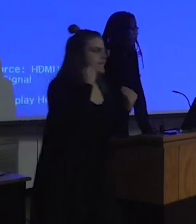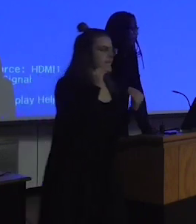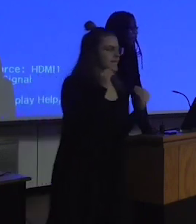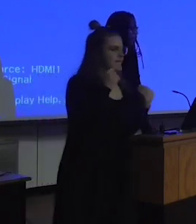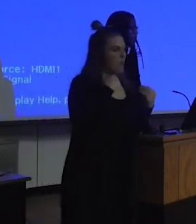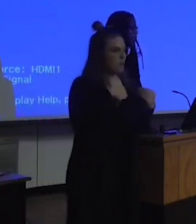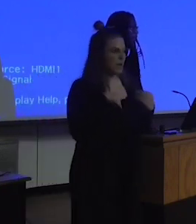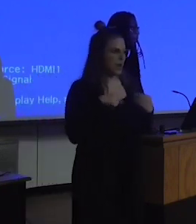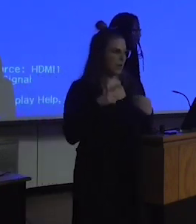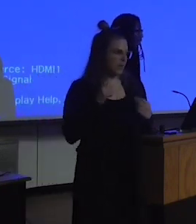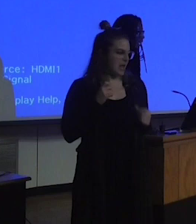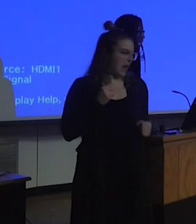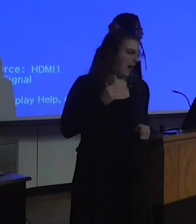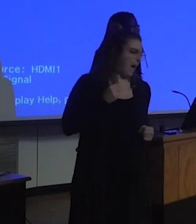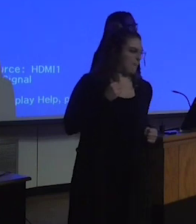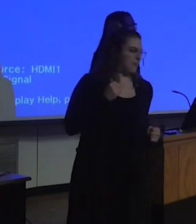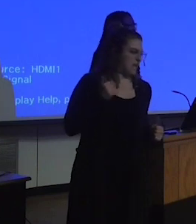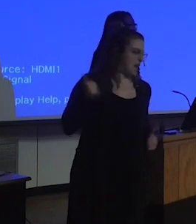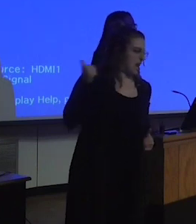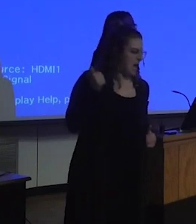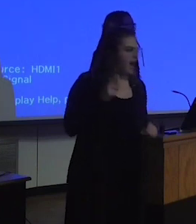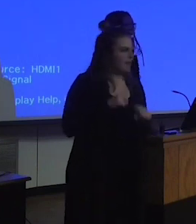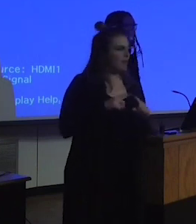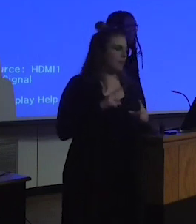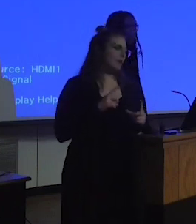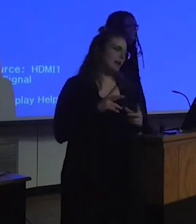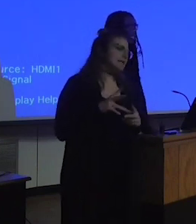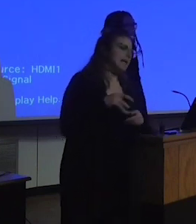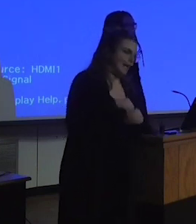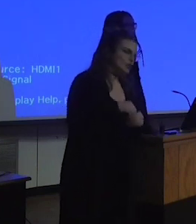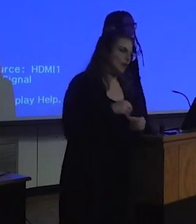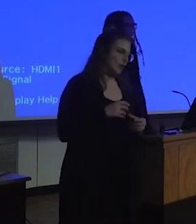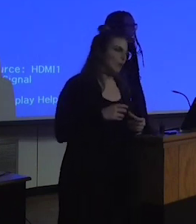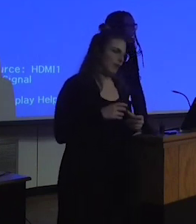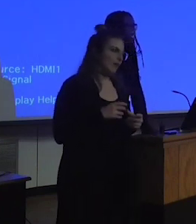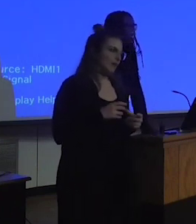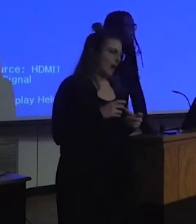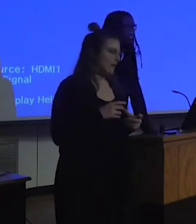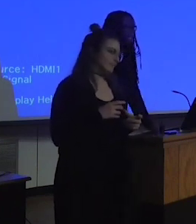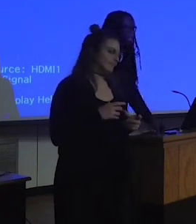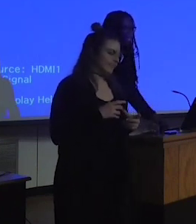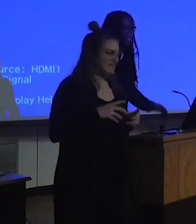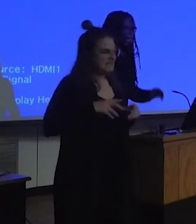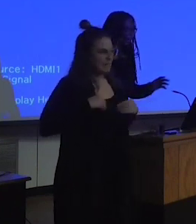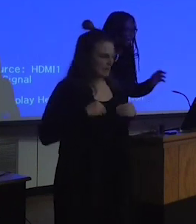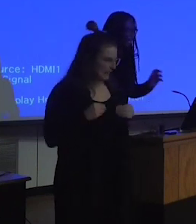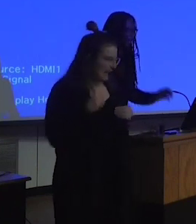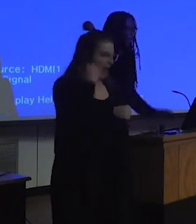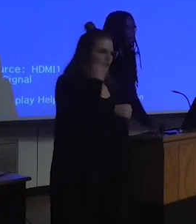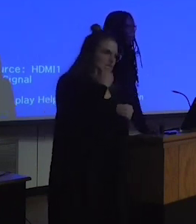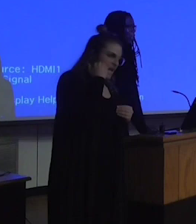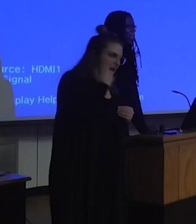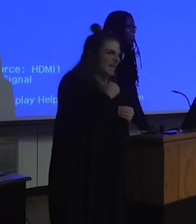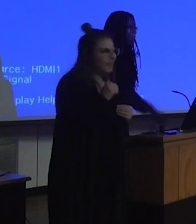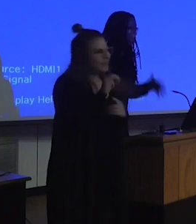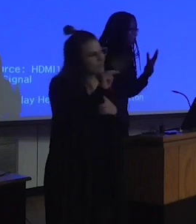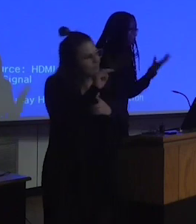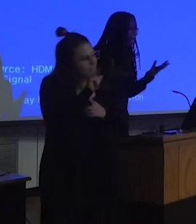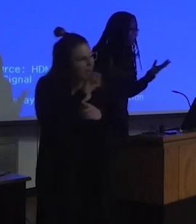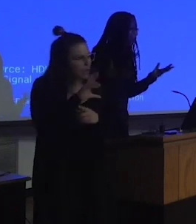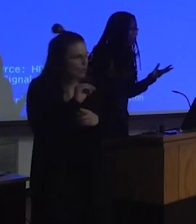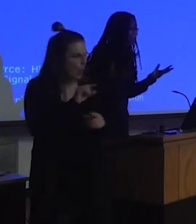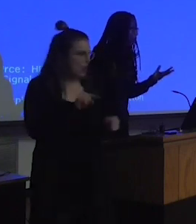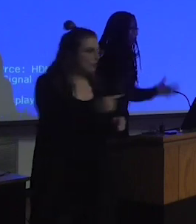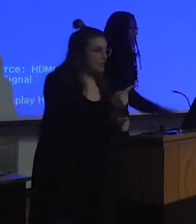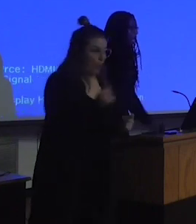we're being bigoted, but we're engaging in bigotry every day in, like, you know, in these microaggressions or